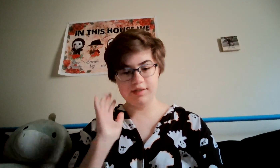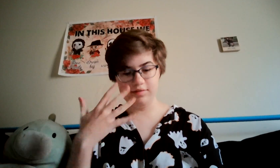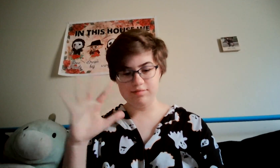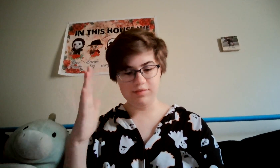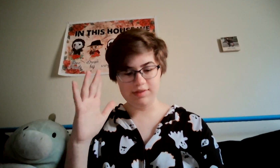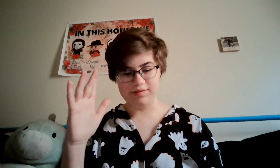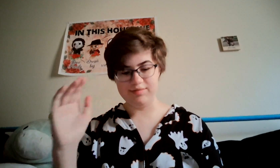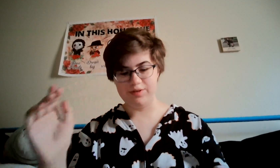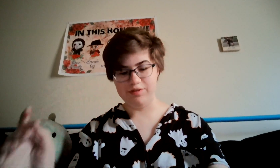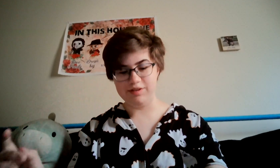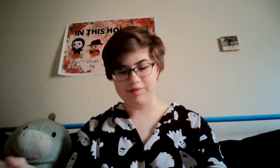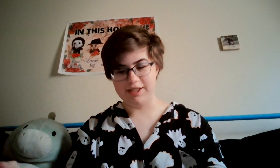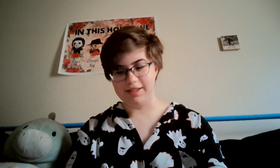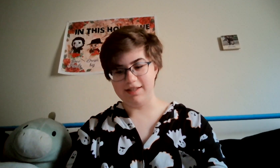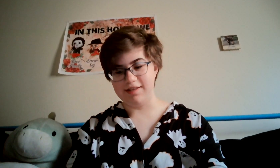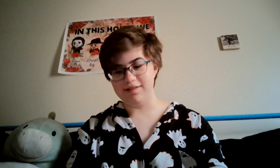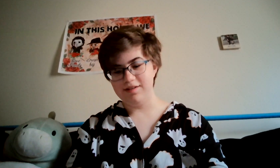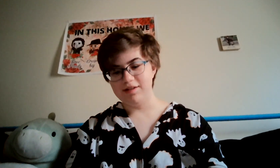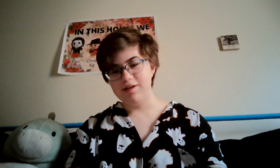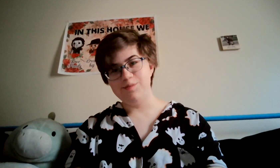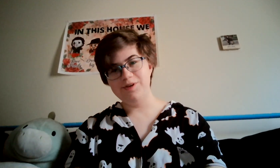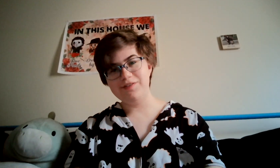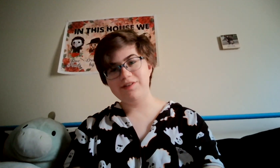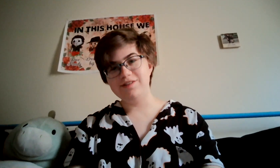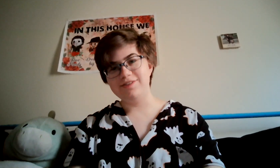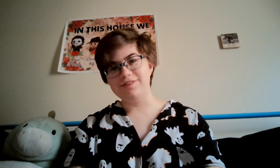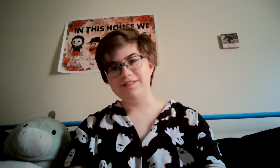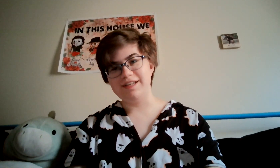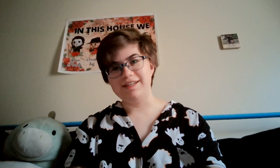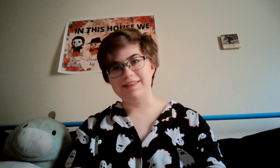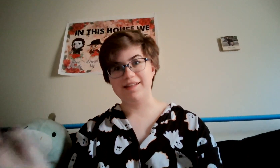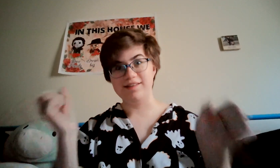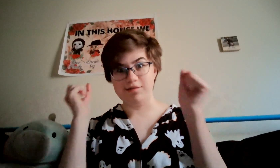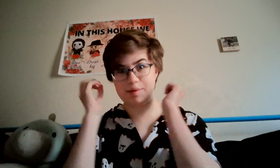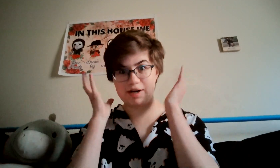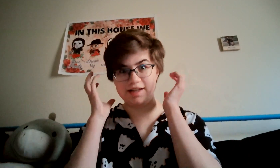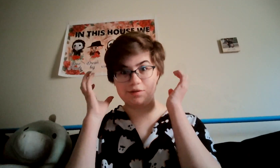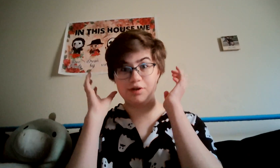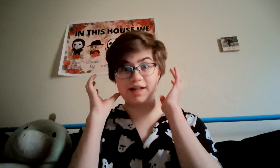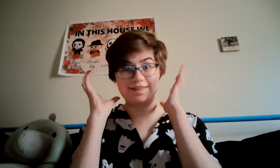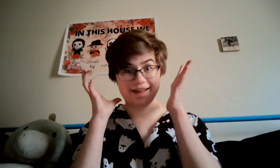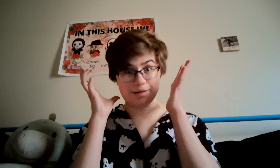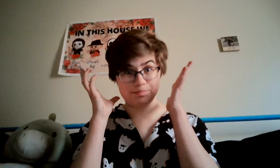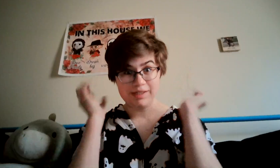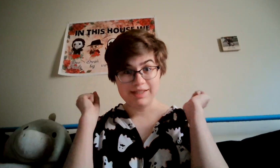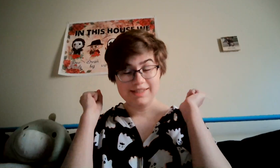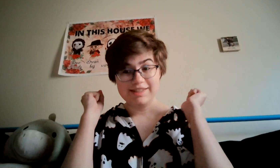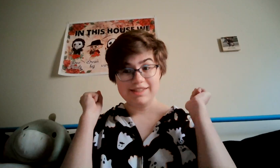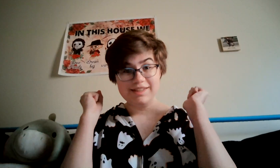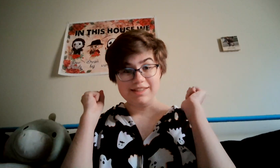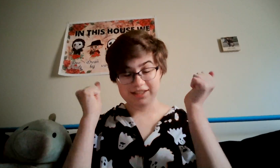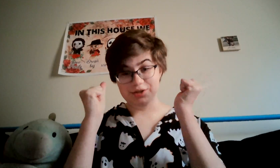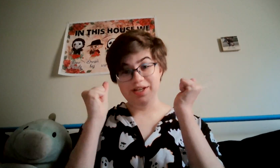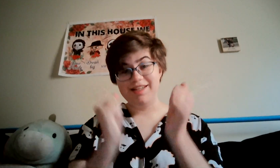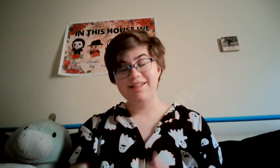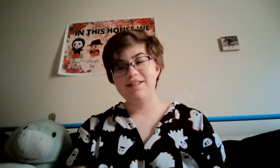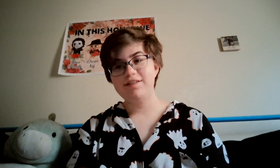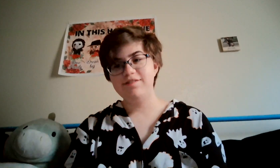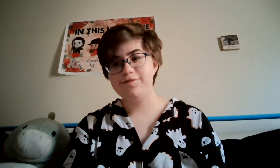Because the whole thing about, like, it's more difficult on Tuesday and then just my brain will not stop. So, for